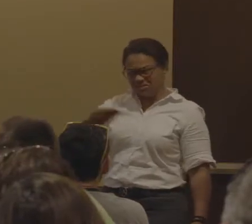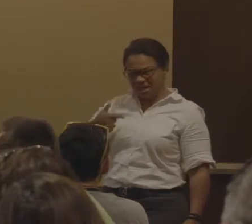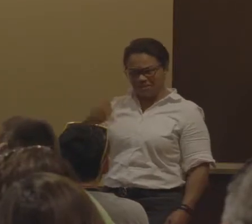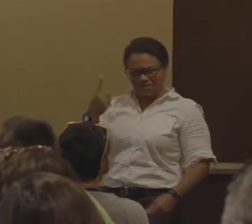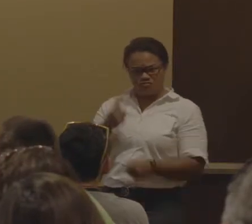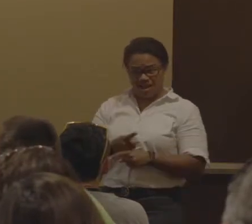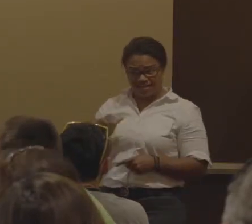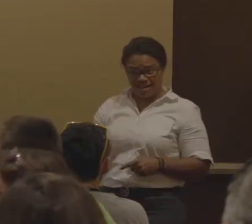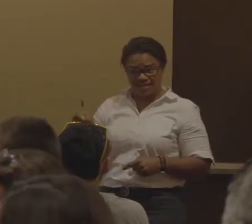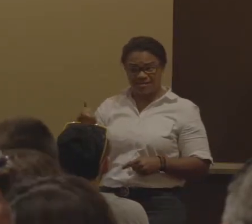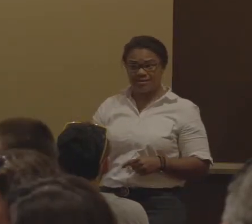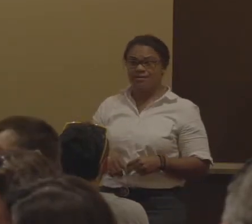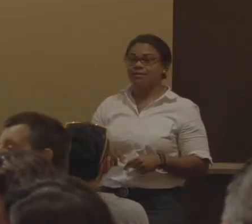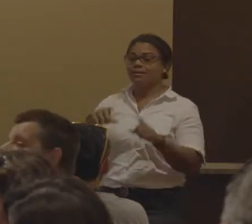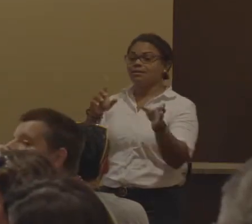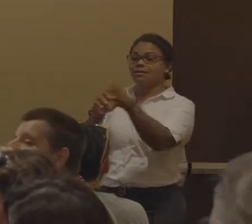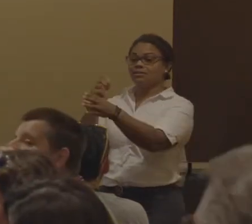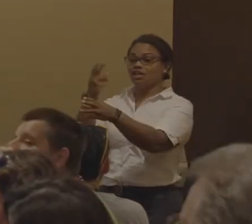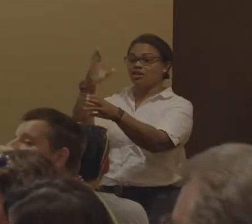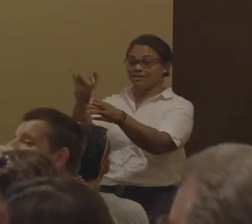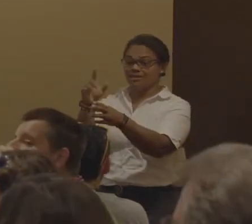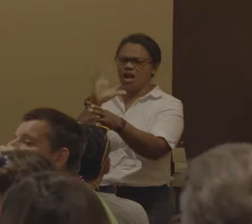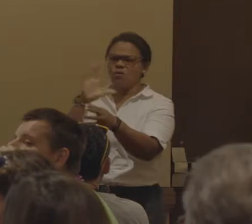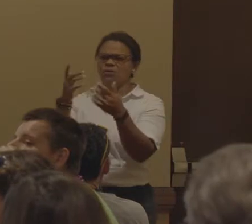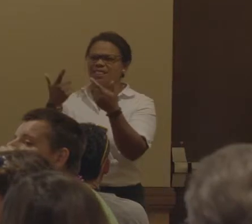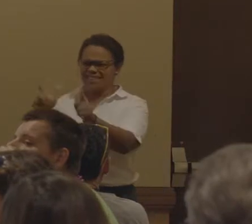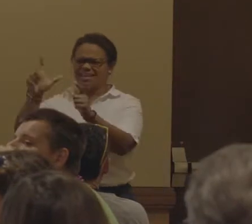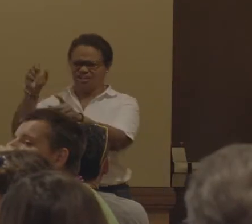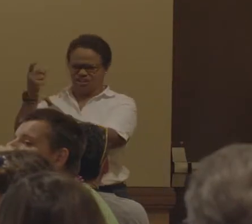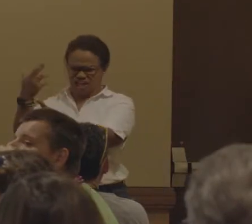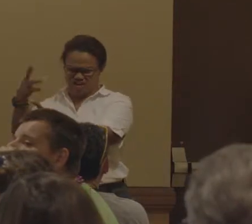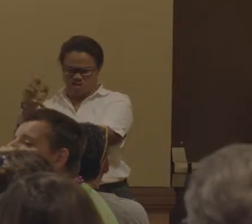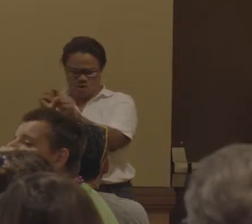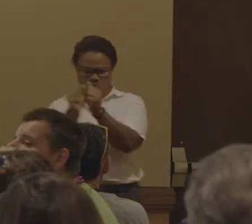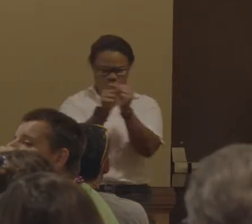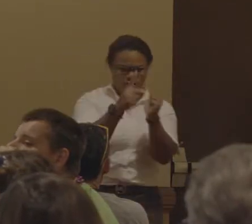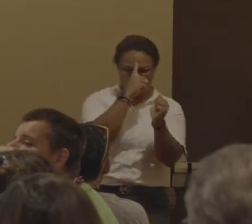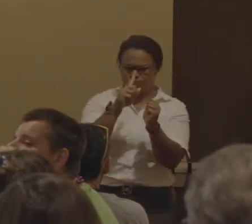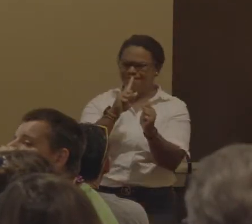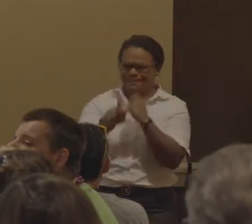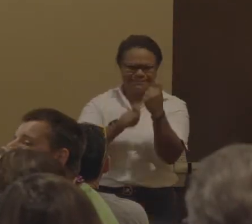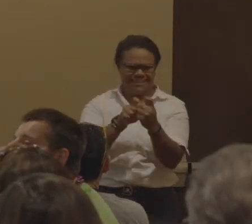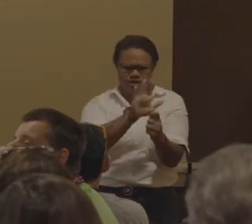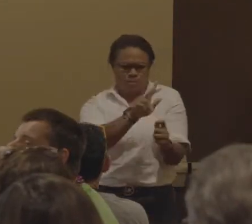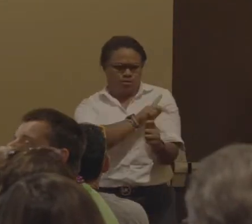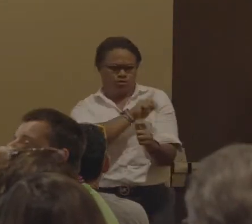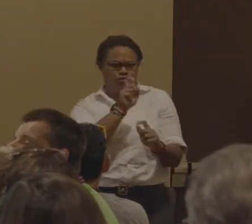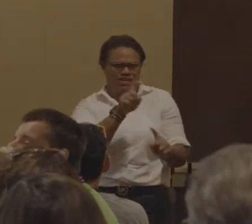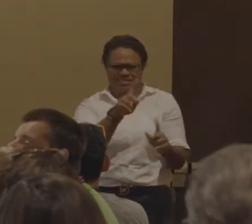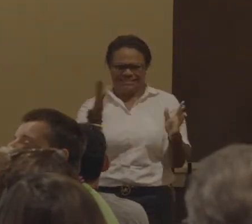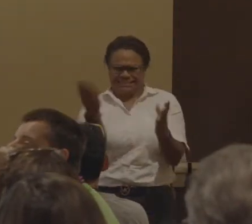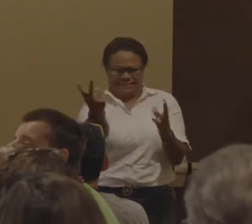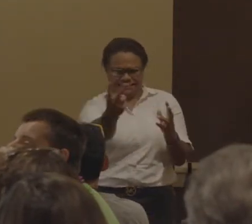right? Sharon. I'm gonna have Sharon work with you then, all right, because Yes. it's specific questions, and we're gonna go on. So